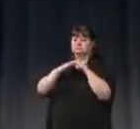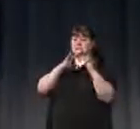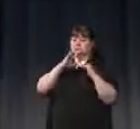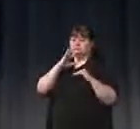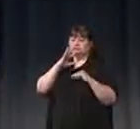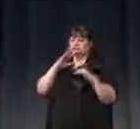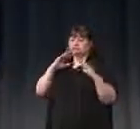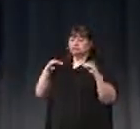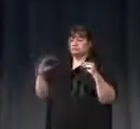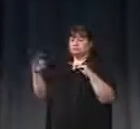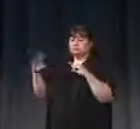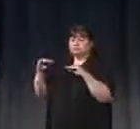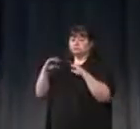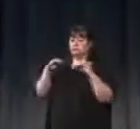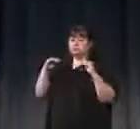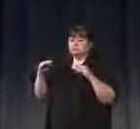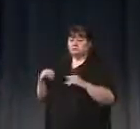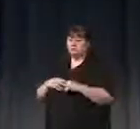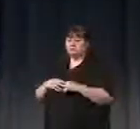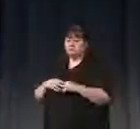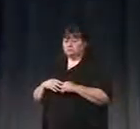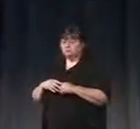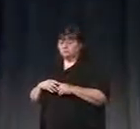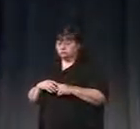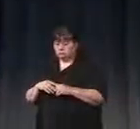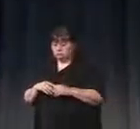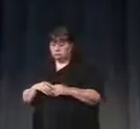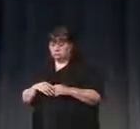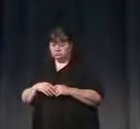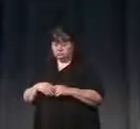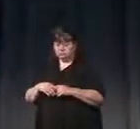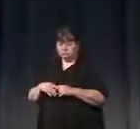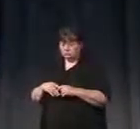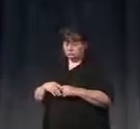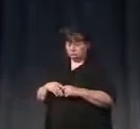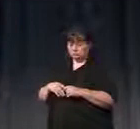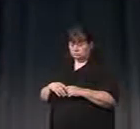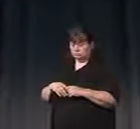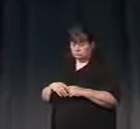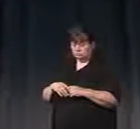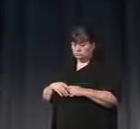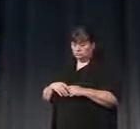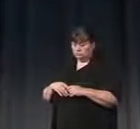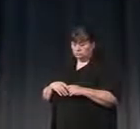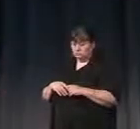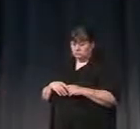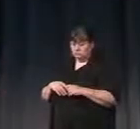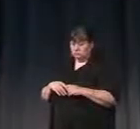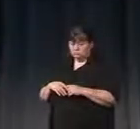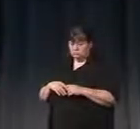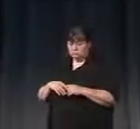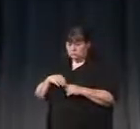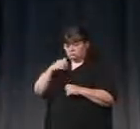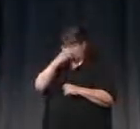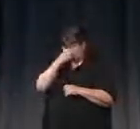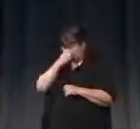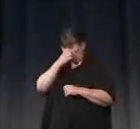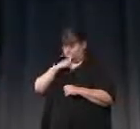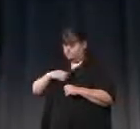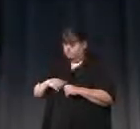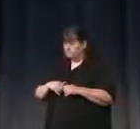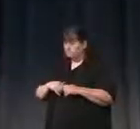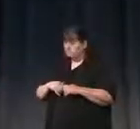and stuff. And so it was cool. I used to hang out with friends of Are mine. you using the app that determines what your maintenance